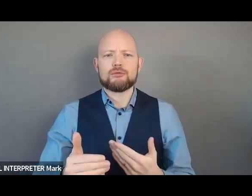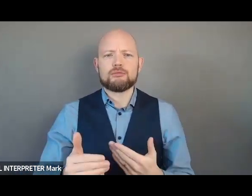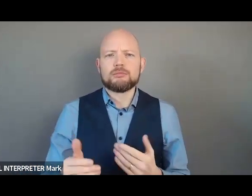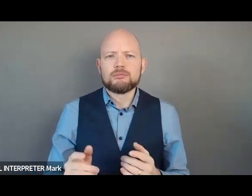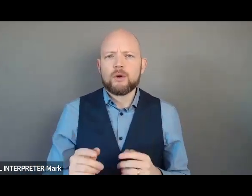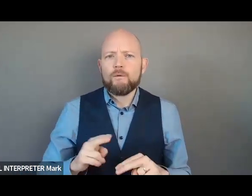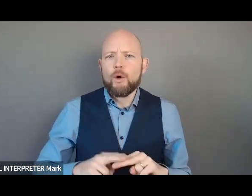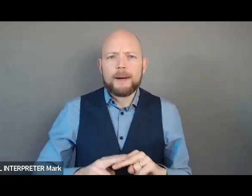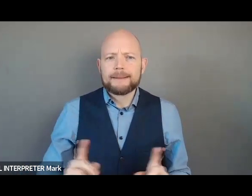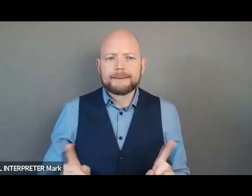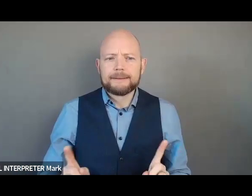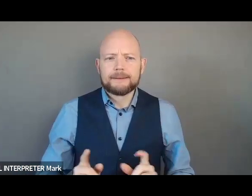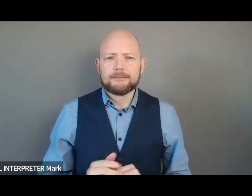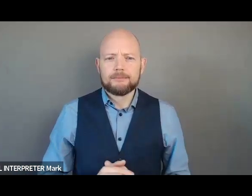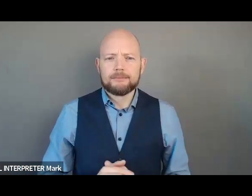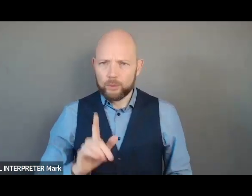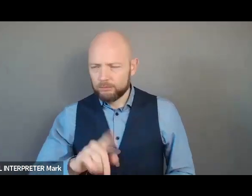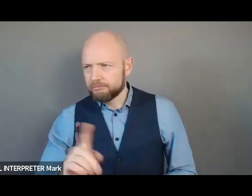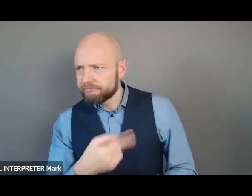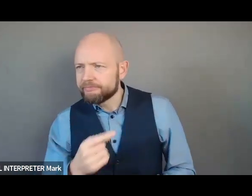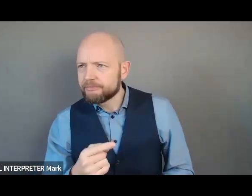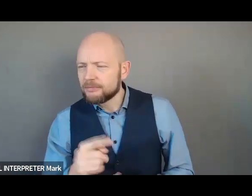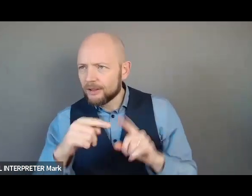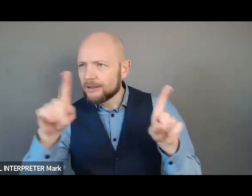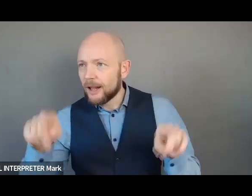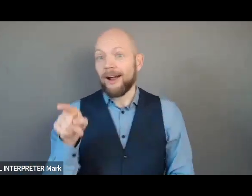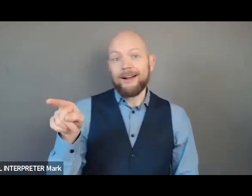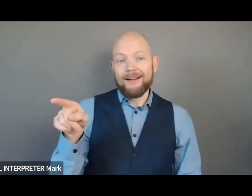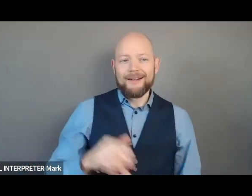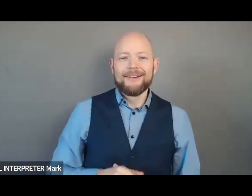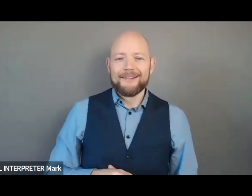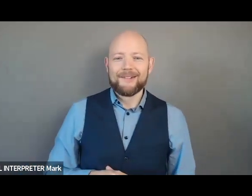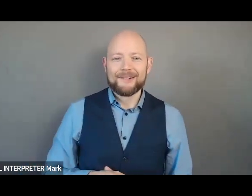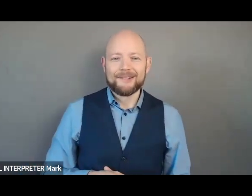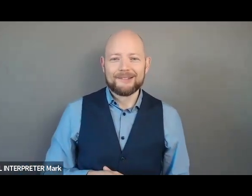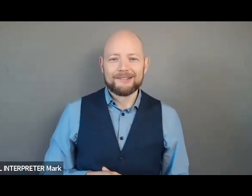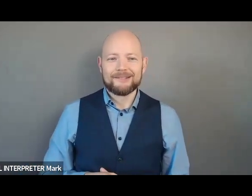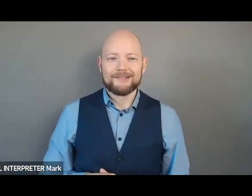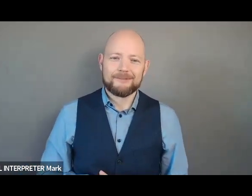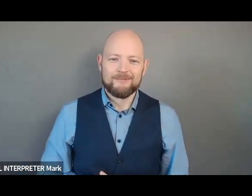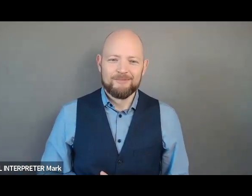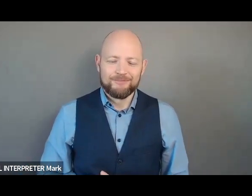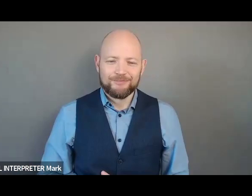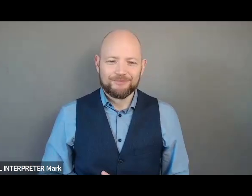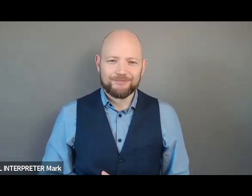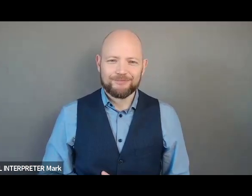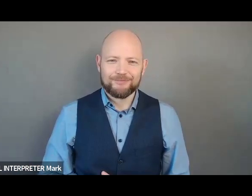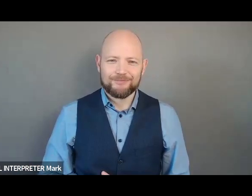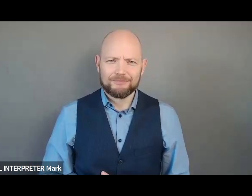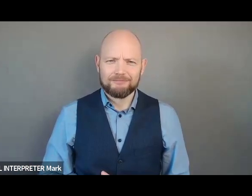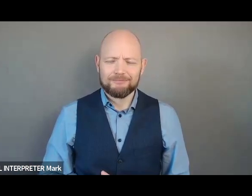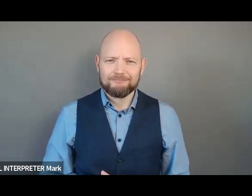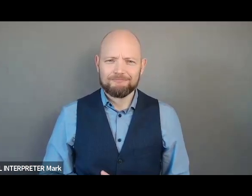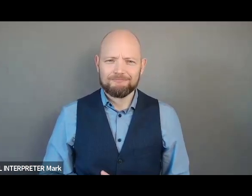so I should have moved to that slide before anything else. Oh yeah, I should also mention as well is that, and I'm not sure the extent to which